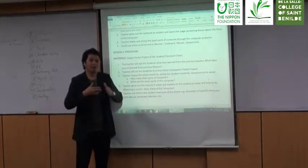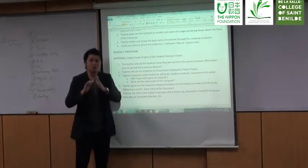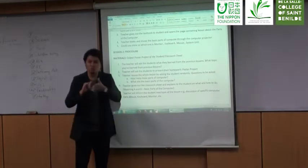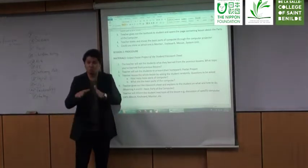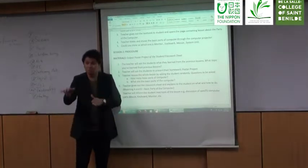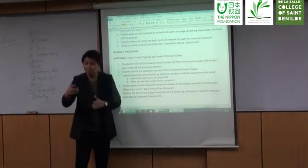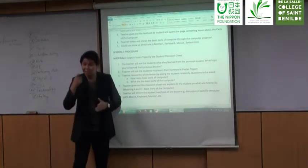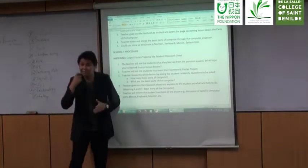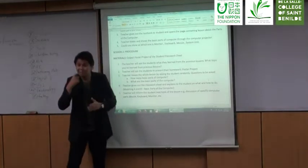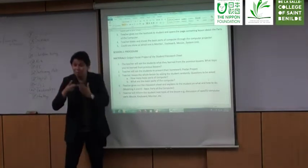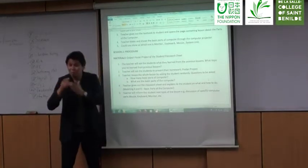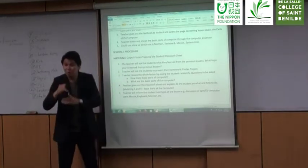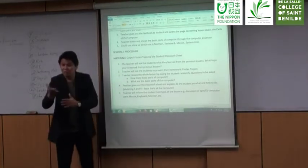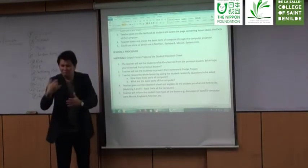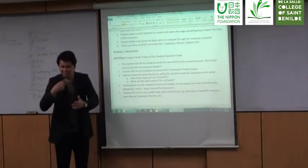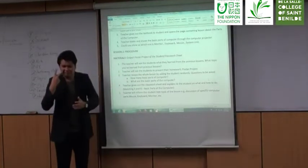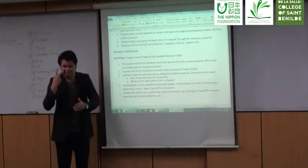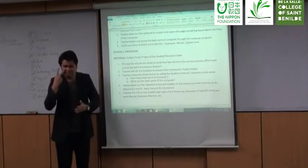Nazi student.